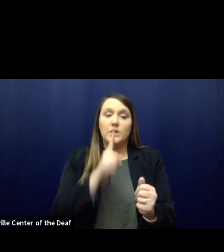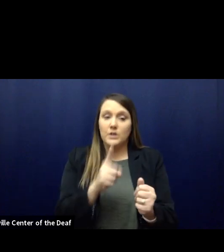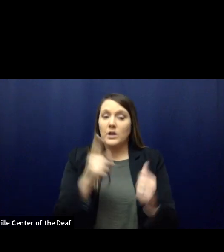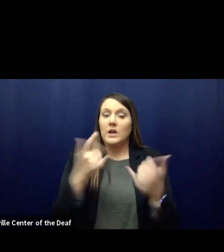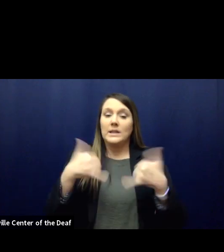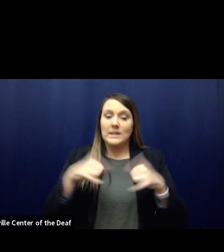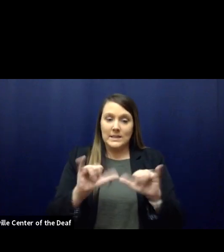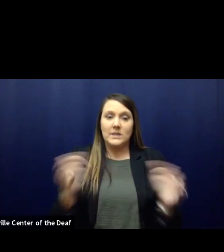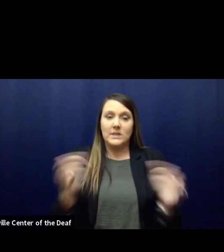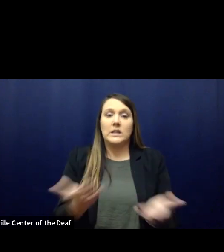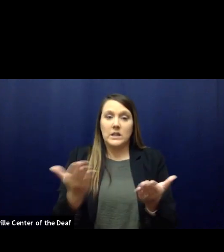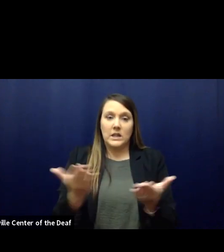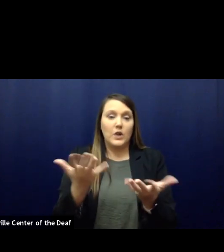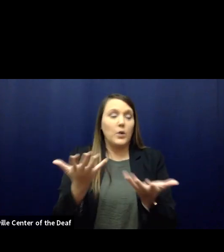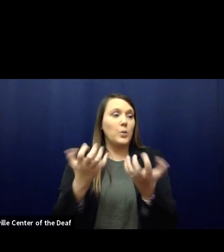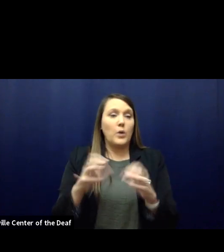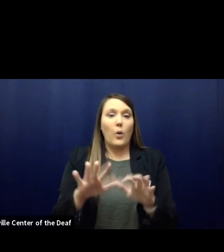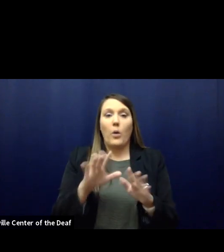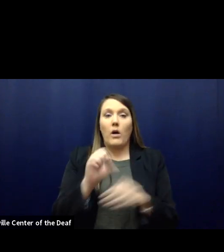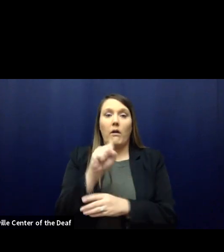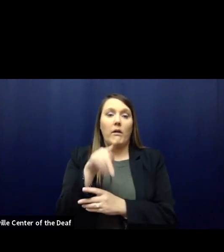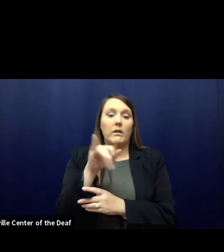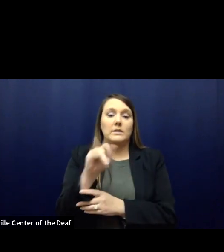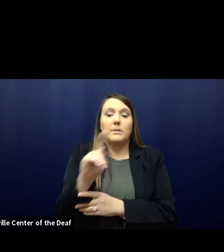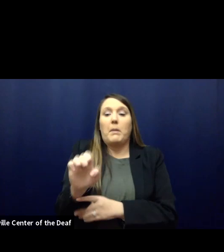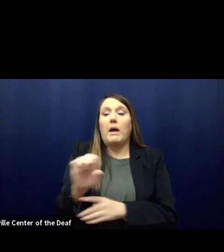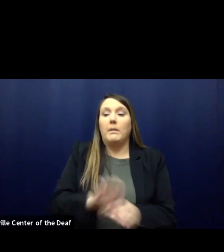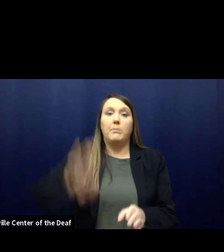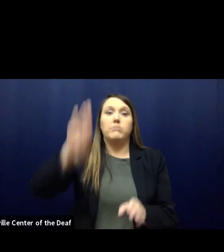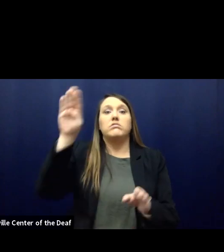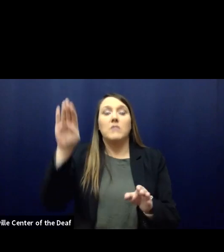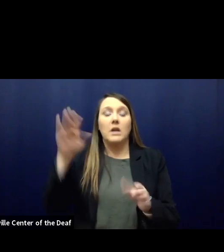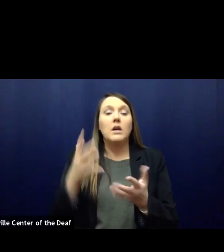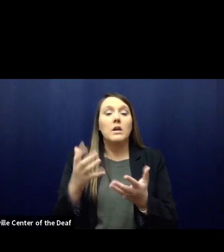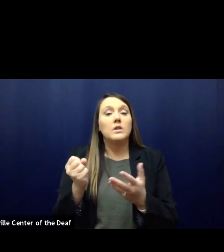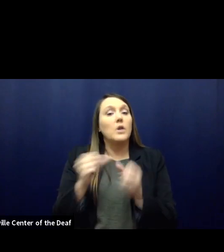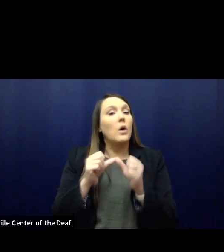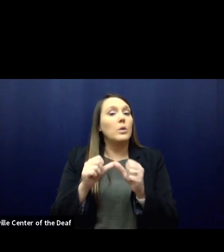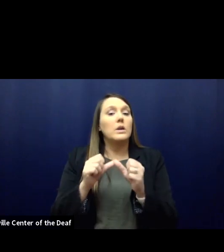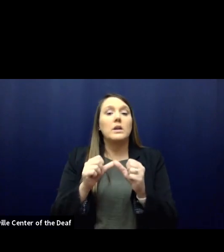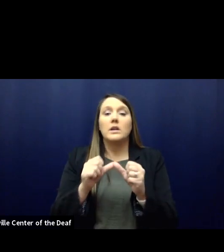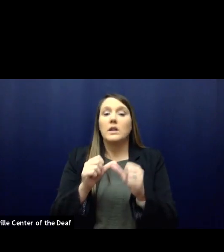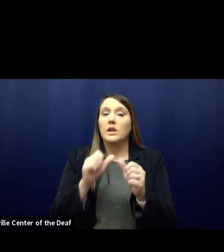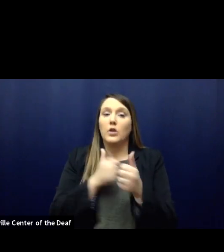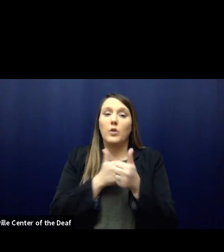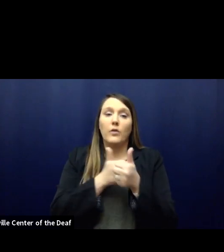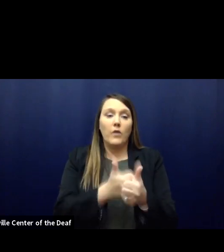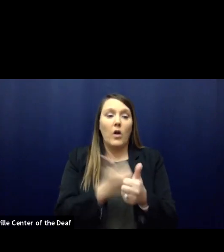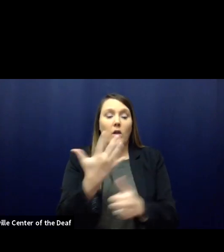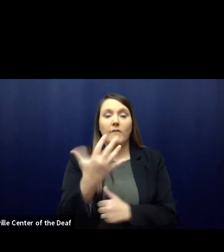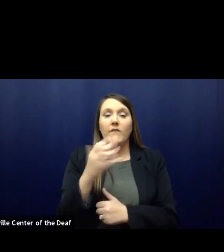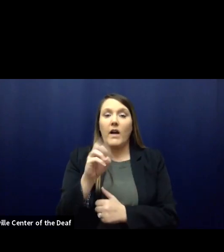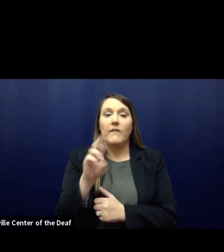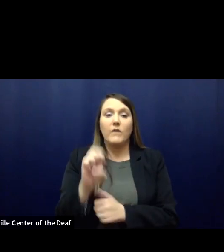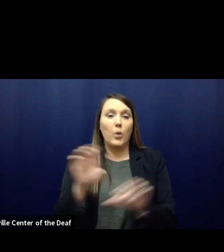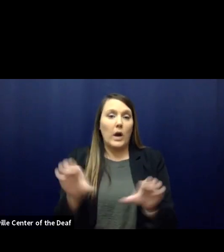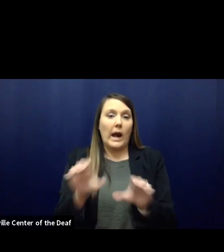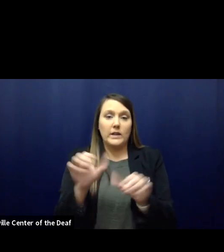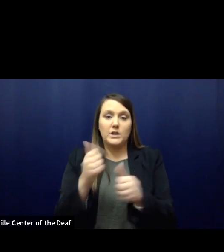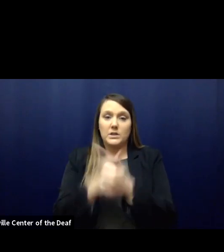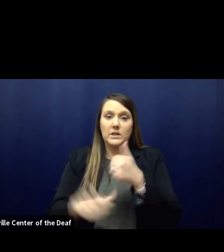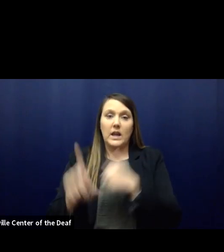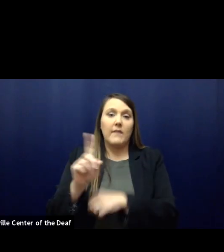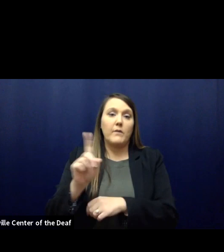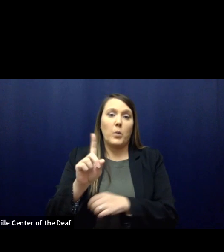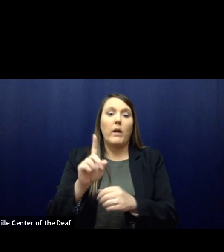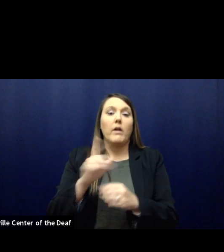and we don't want things to spike back up. So we want everybody to continue to practice the 5 core actions everywhere to help prevent